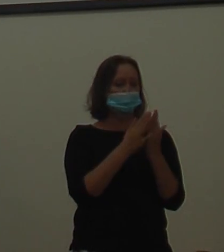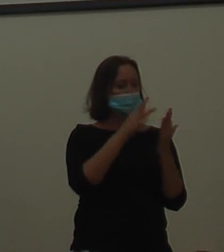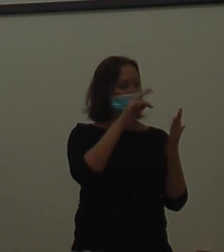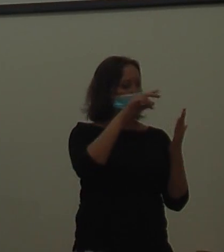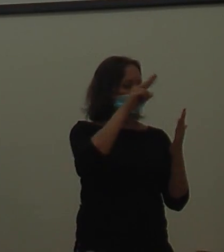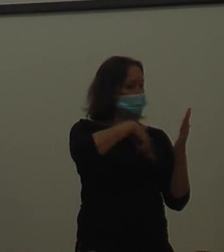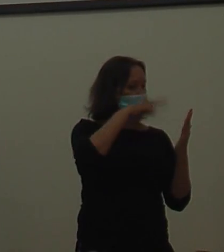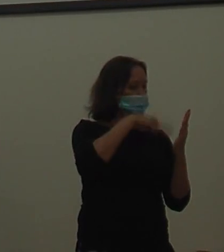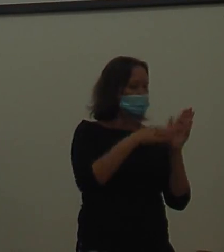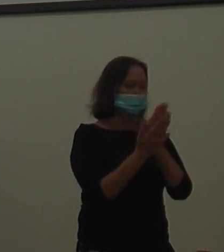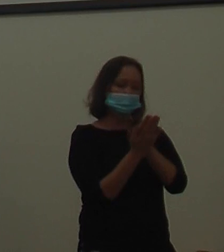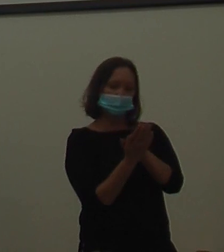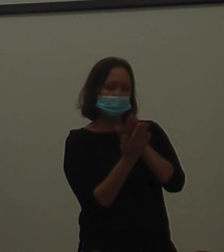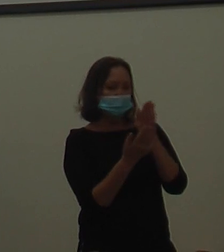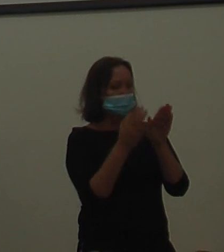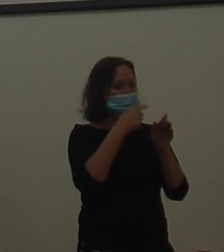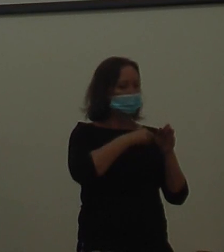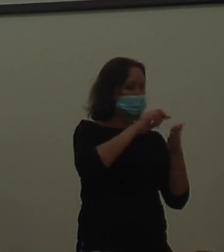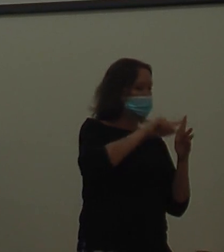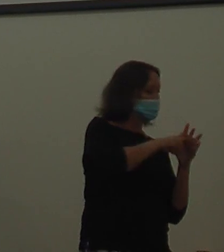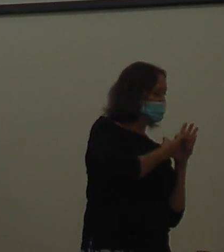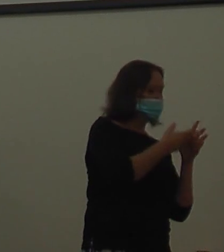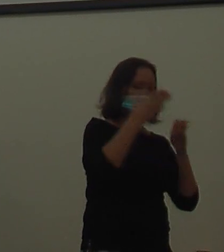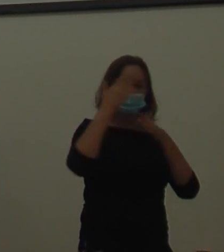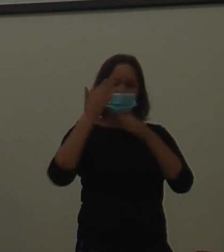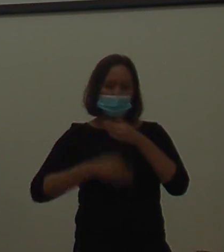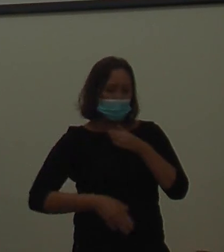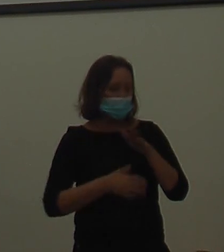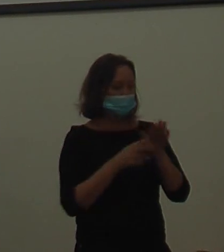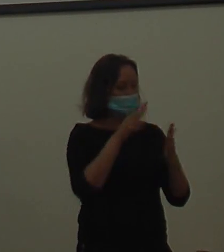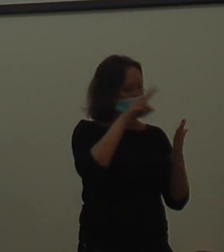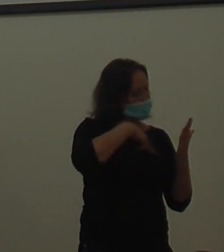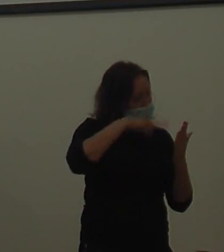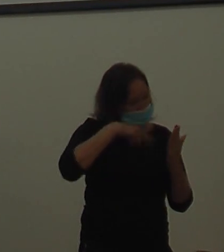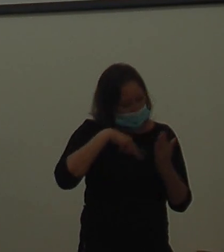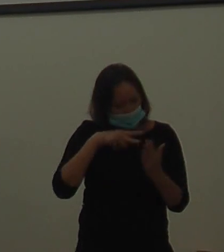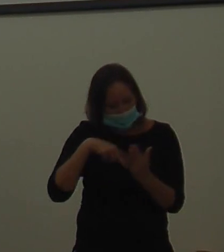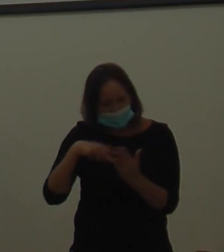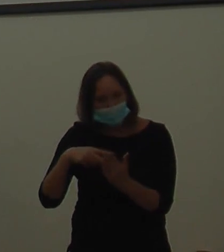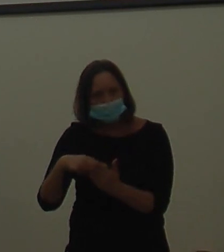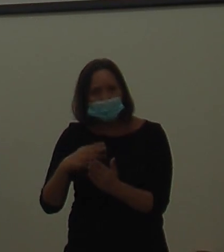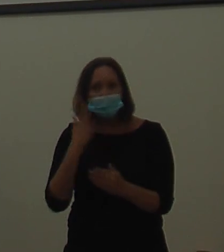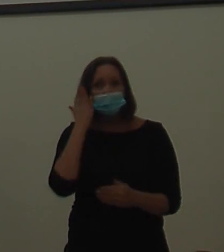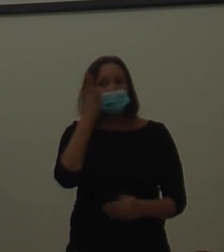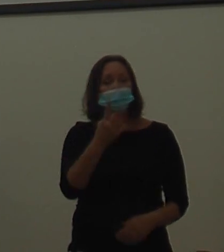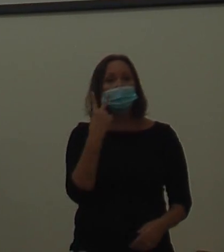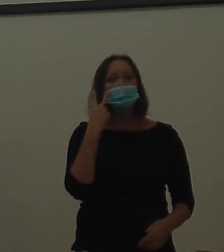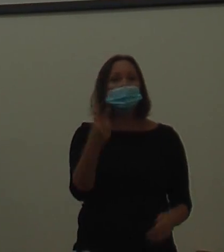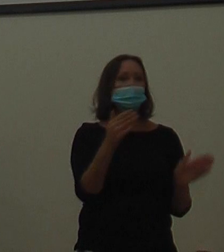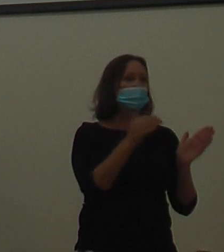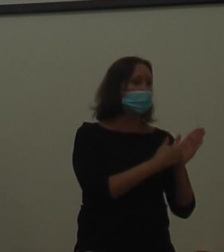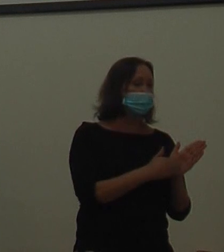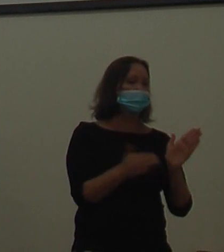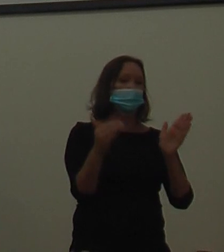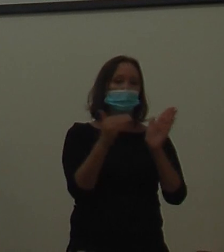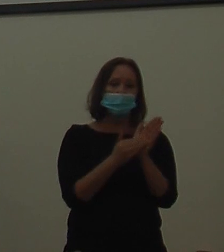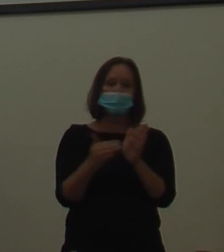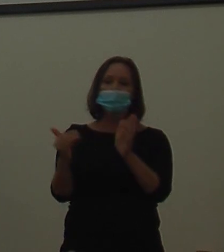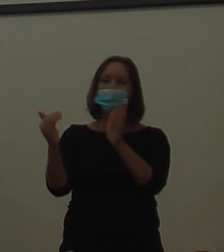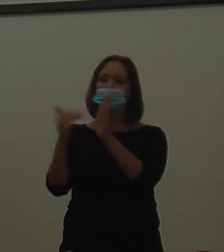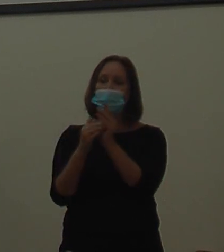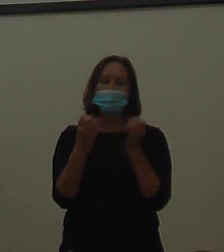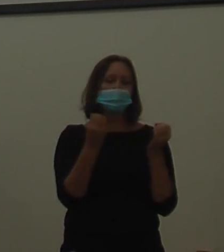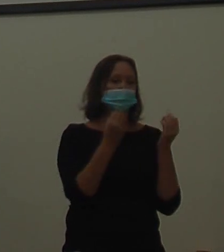story after story after story of people that were slight, that were less than